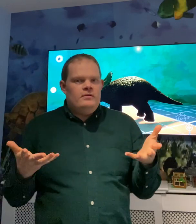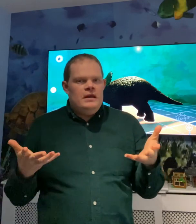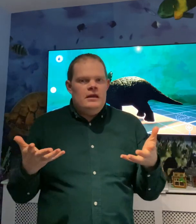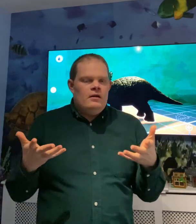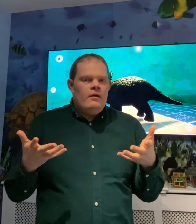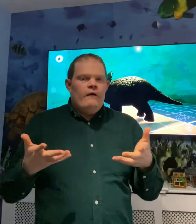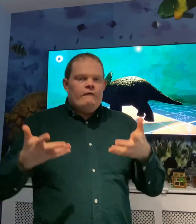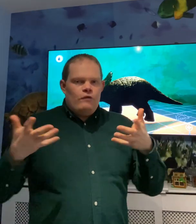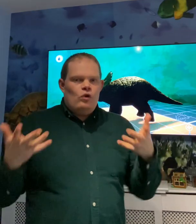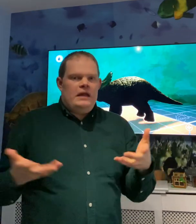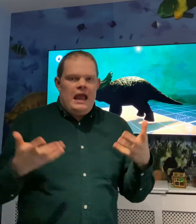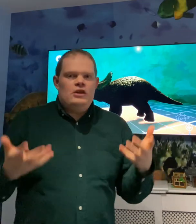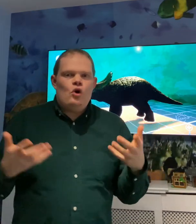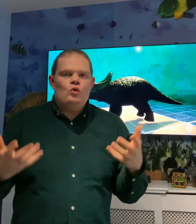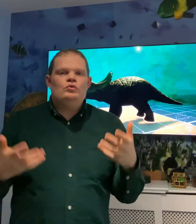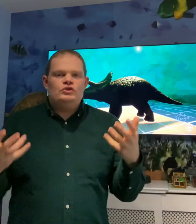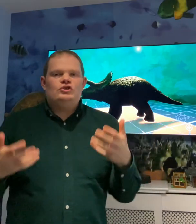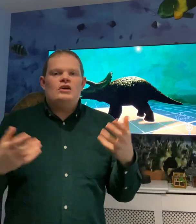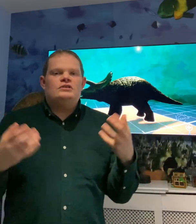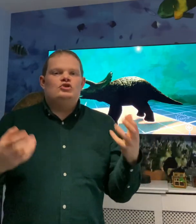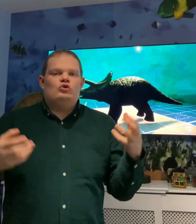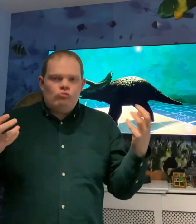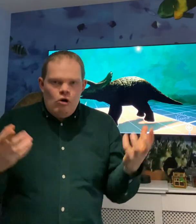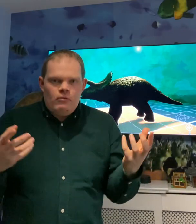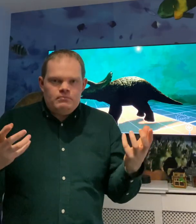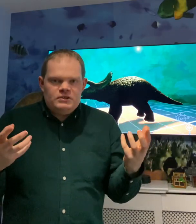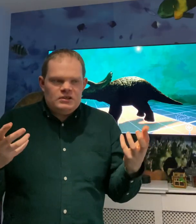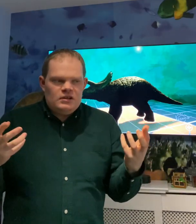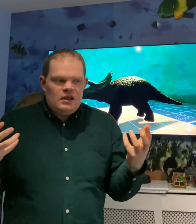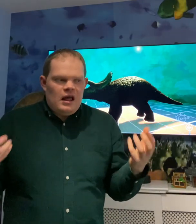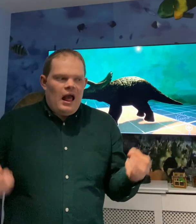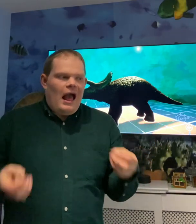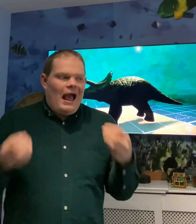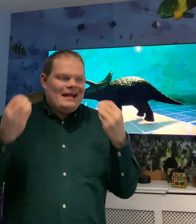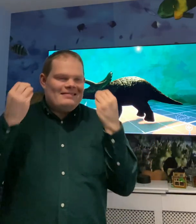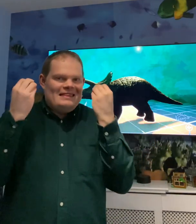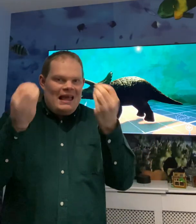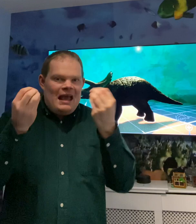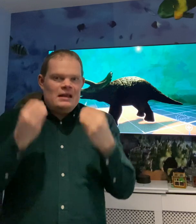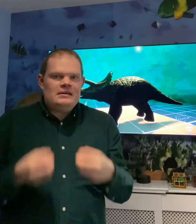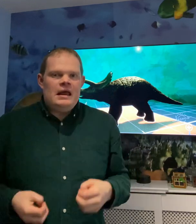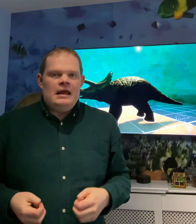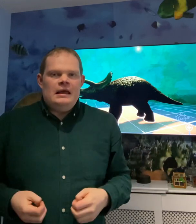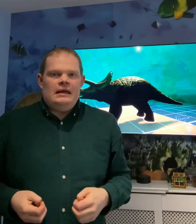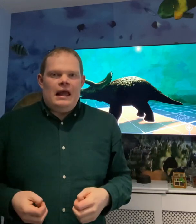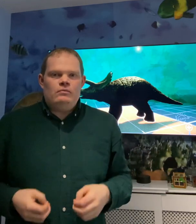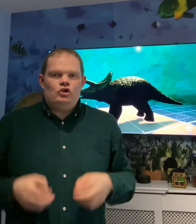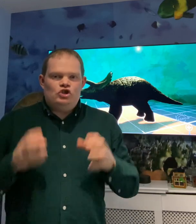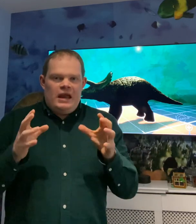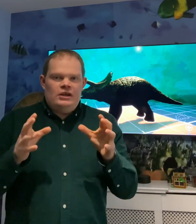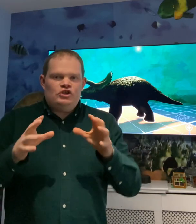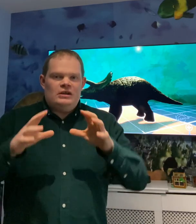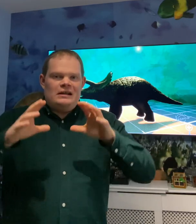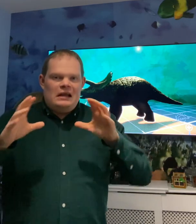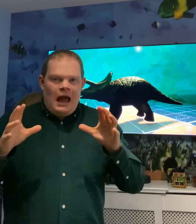the volcanoes started to erupt, and then came the change in climate.